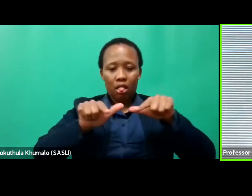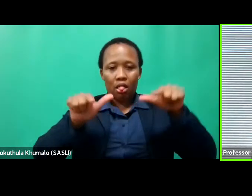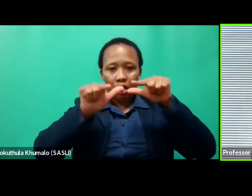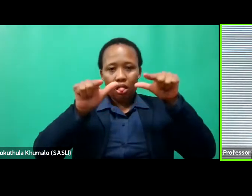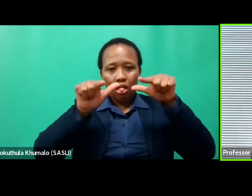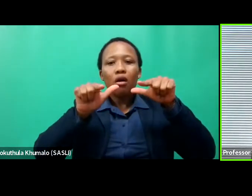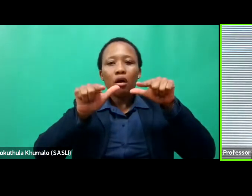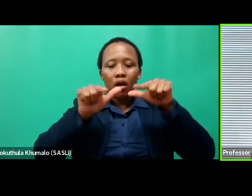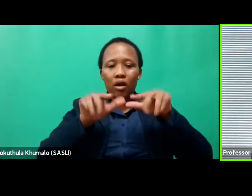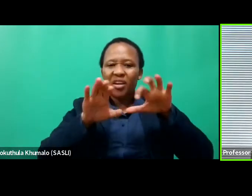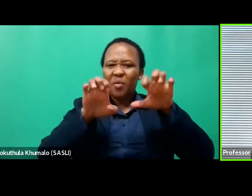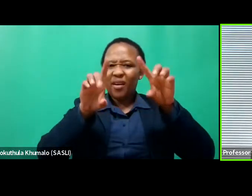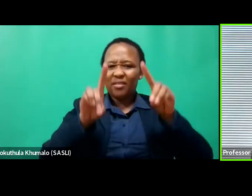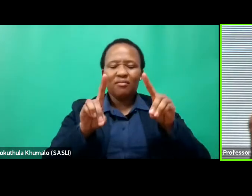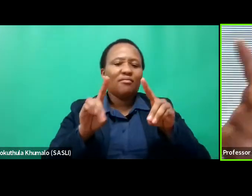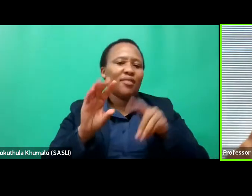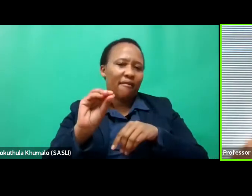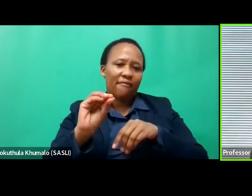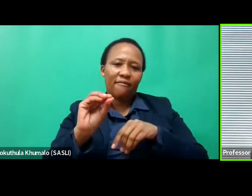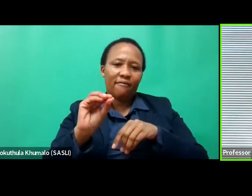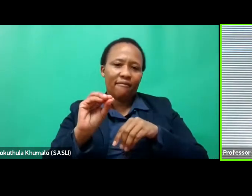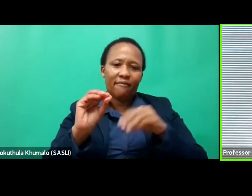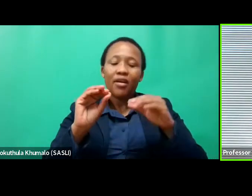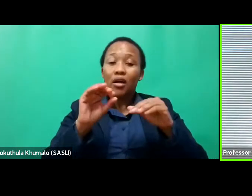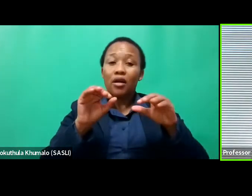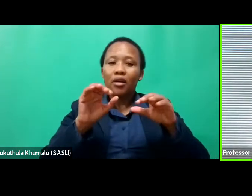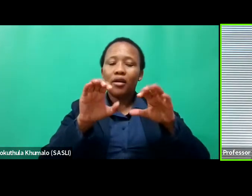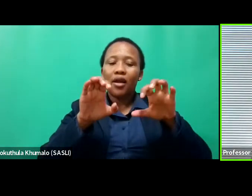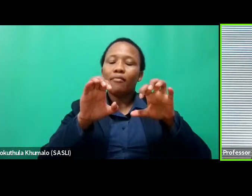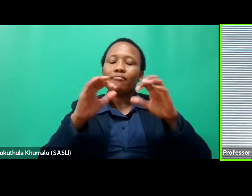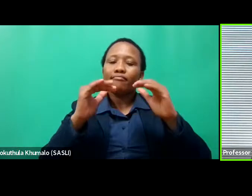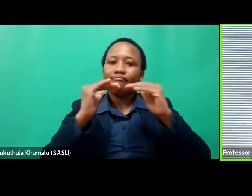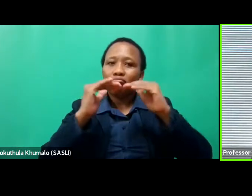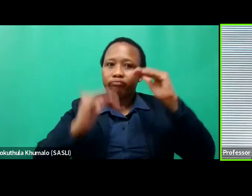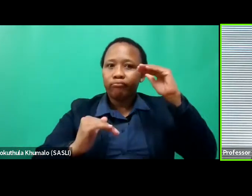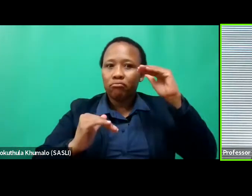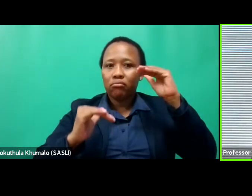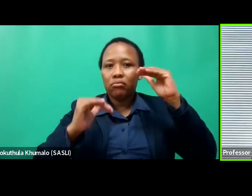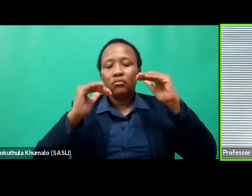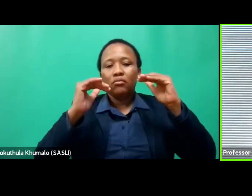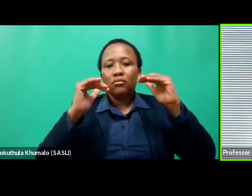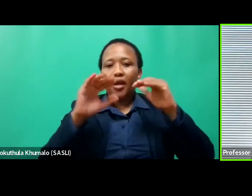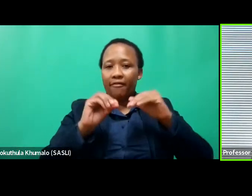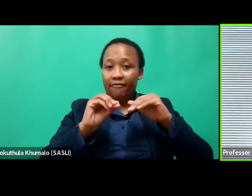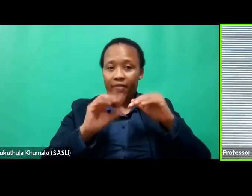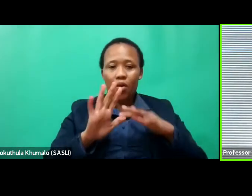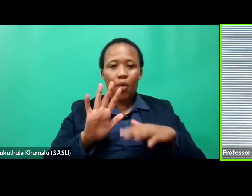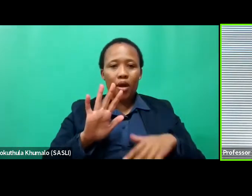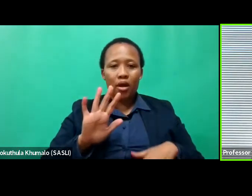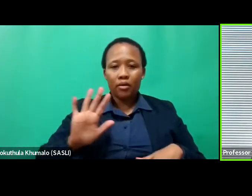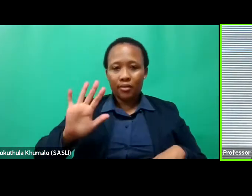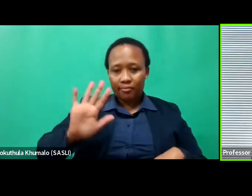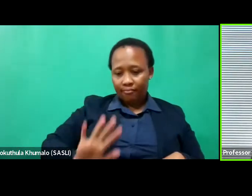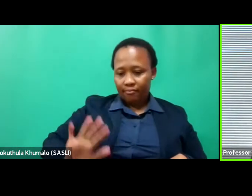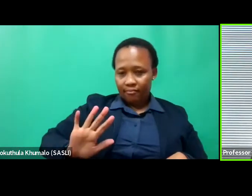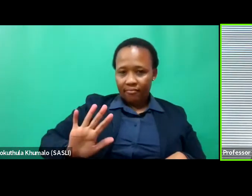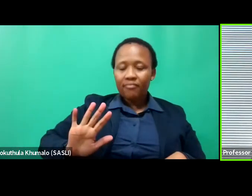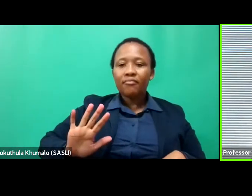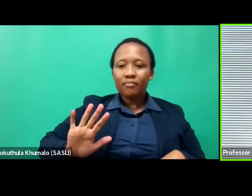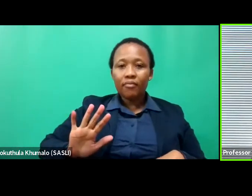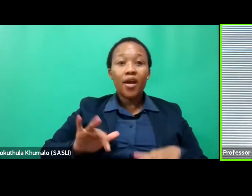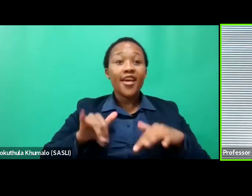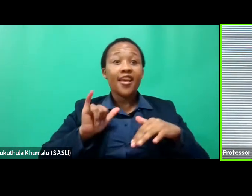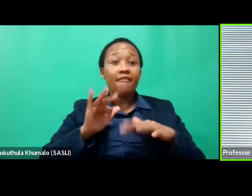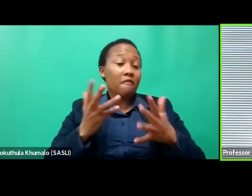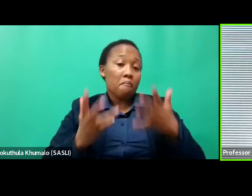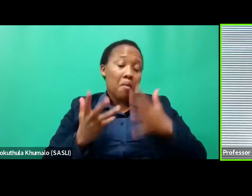of inequality in sub-Saharan Africa, if not in the world. So what should be